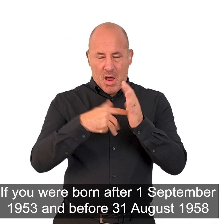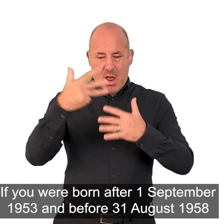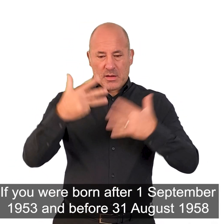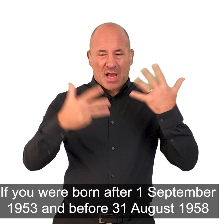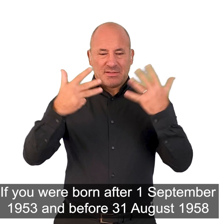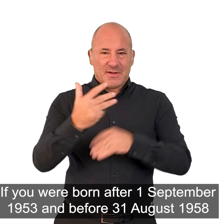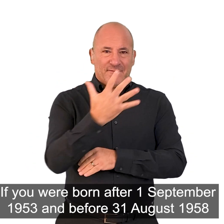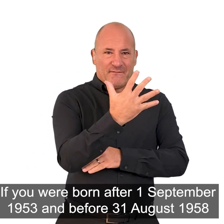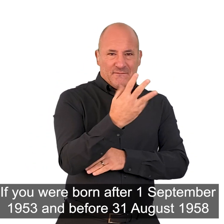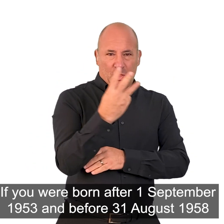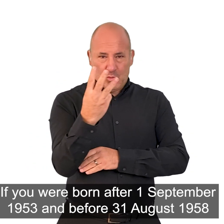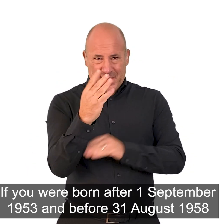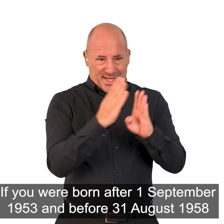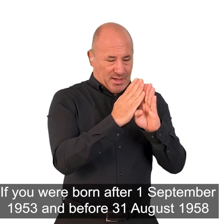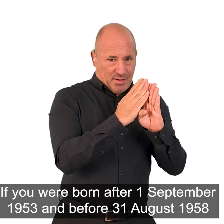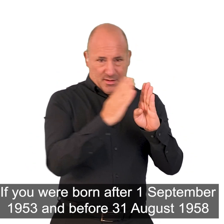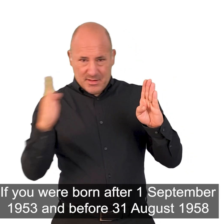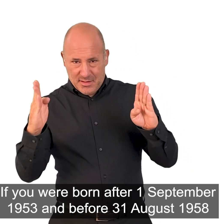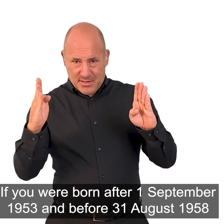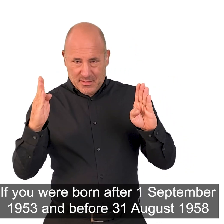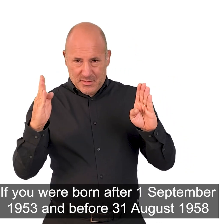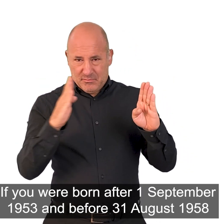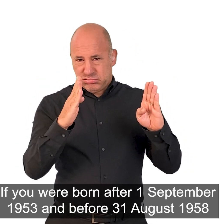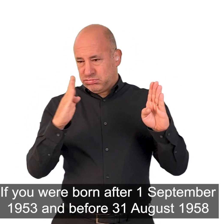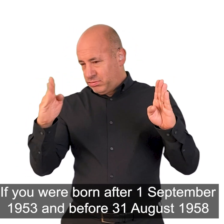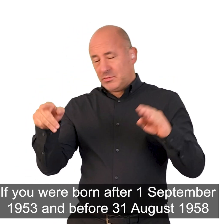before the 31st of August 1958,